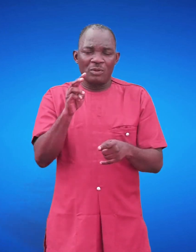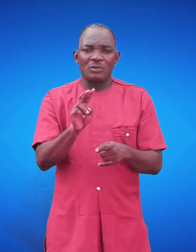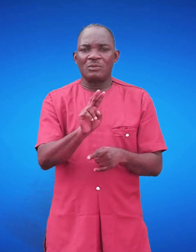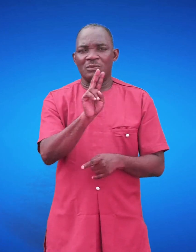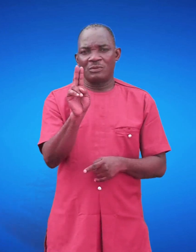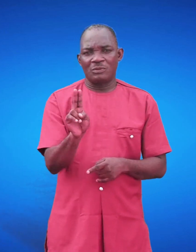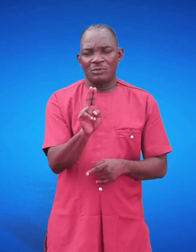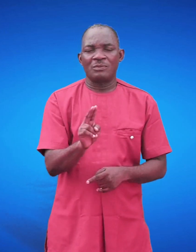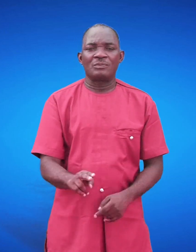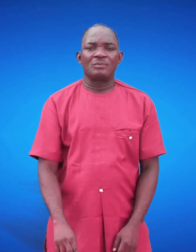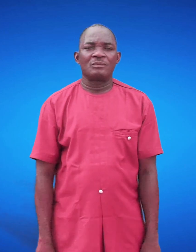used.